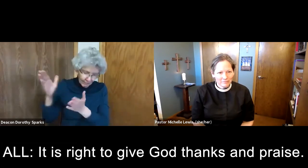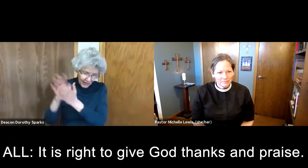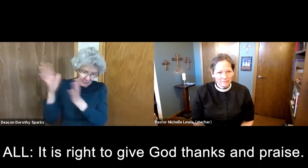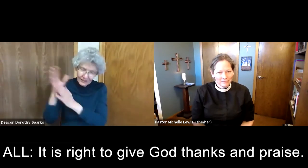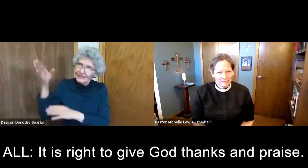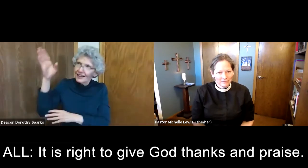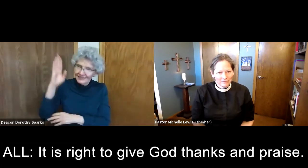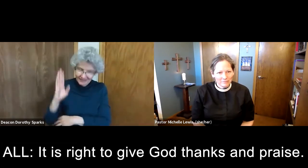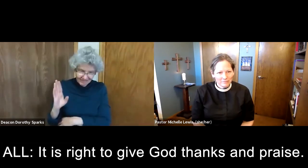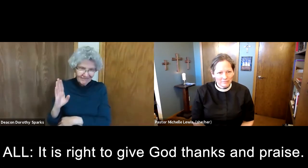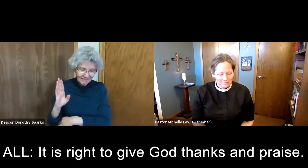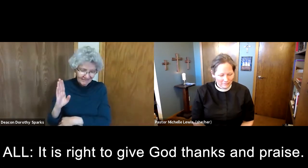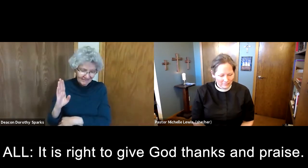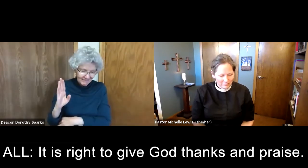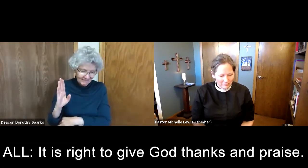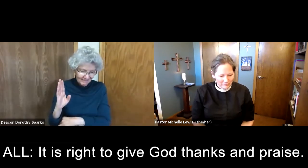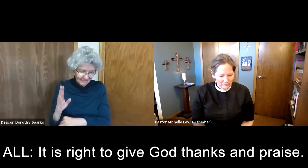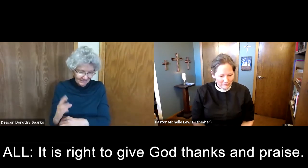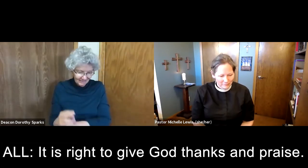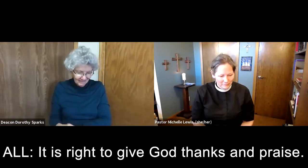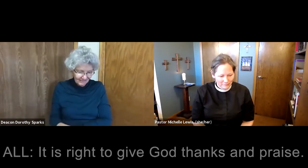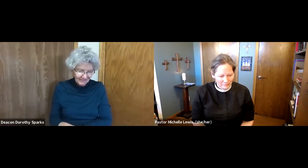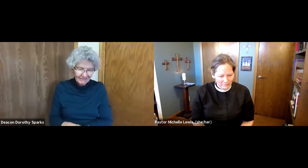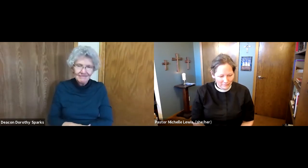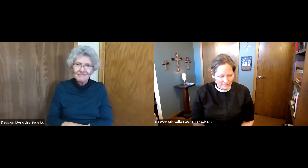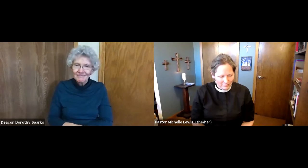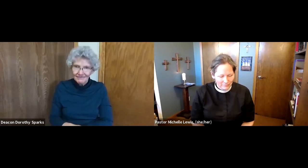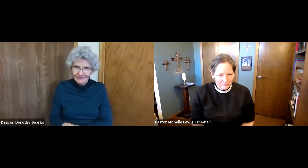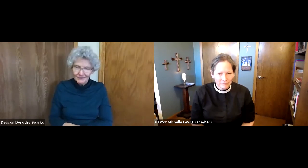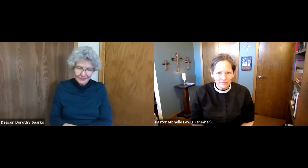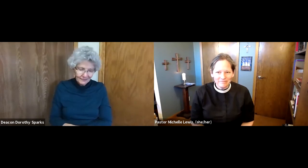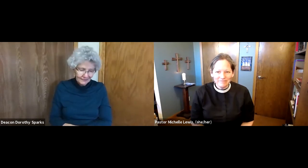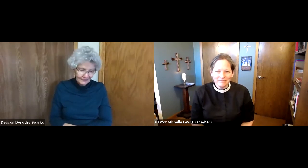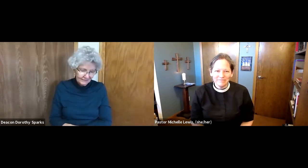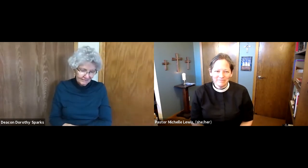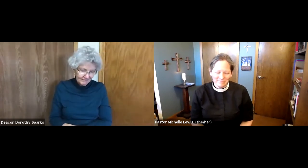It is right to give God thanks and praise.